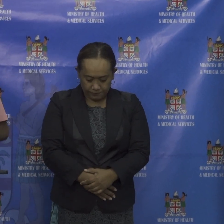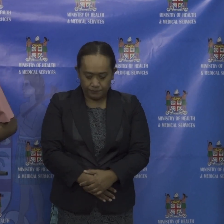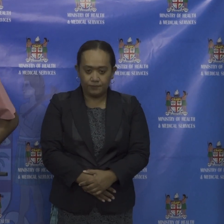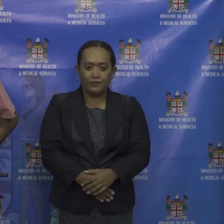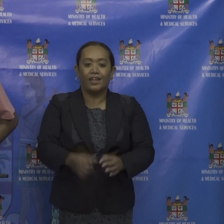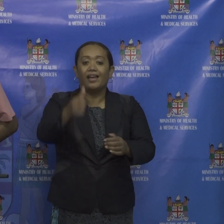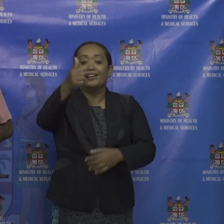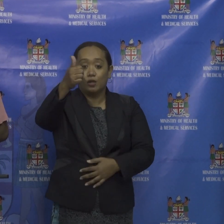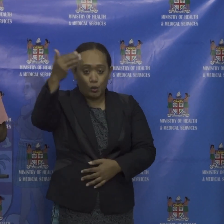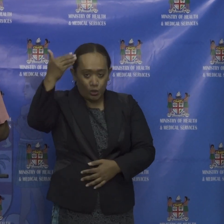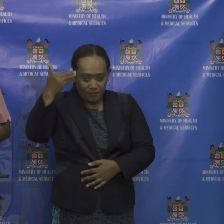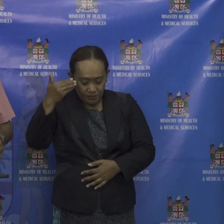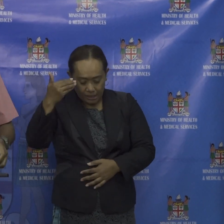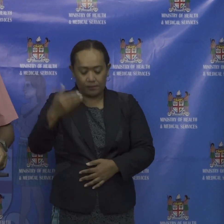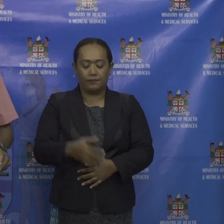Good evening.